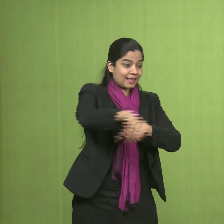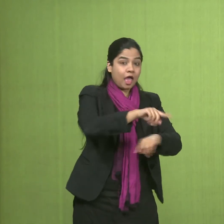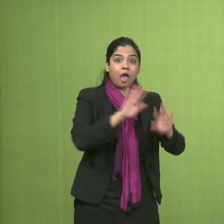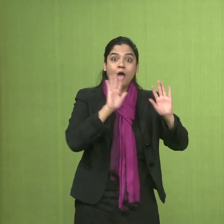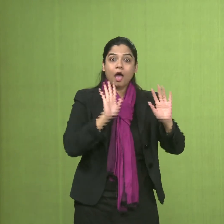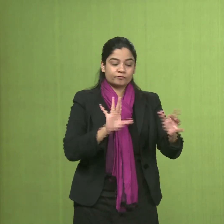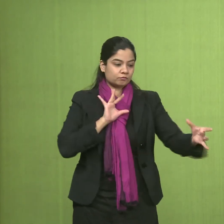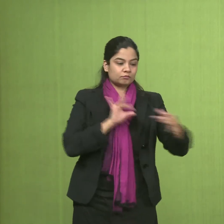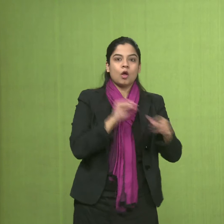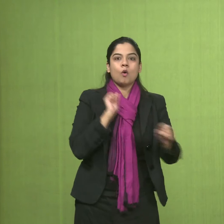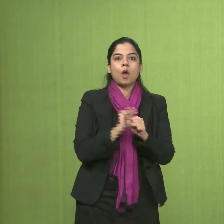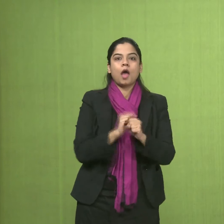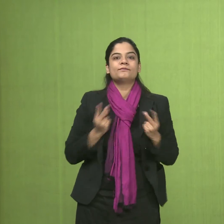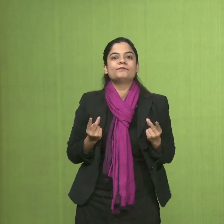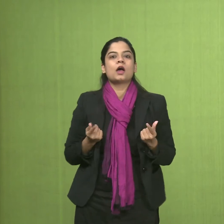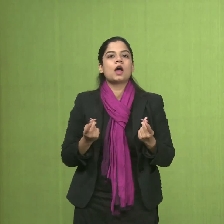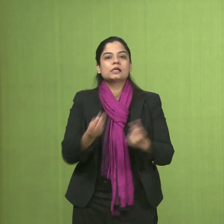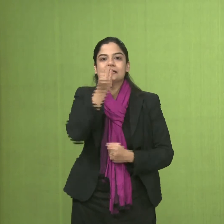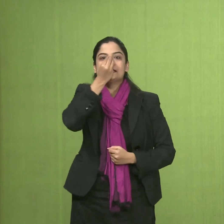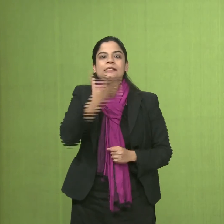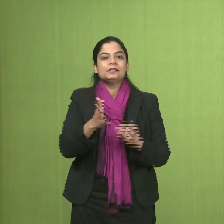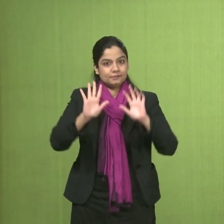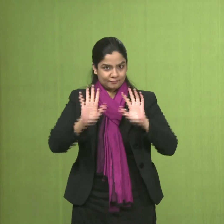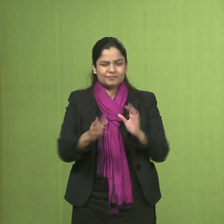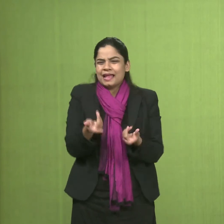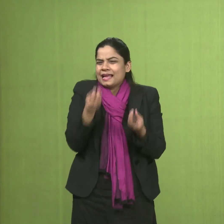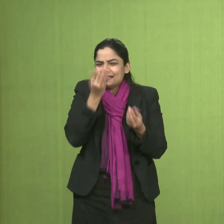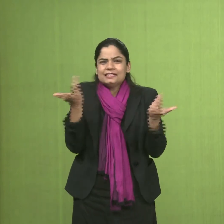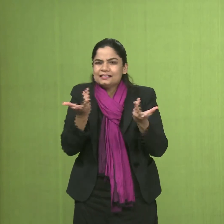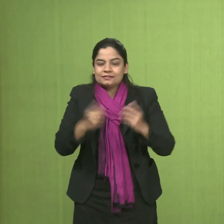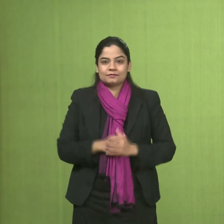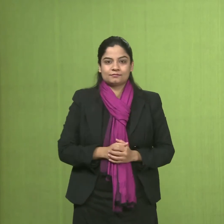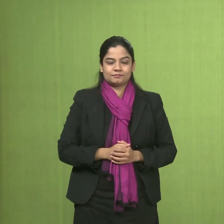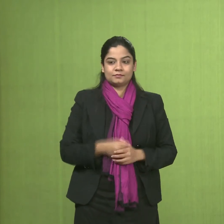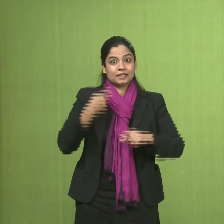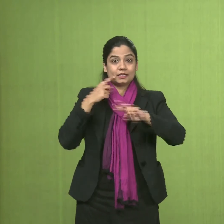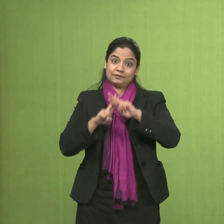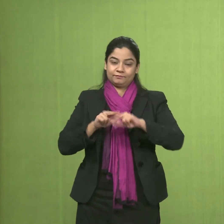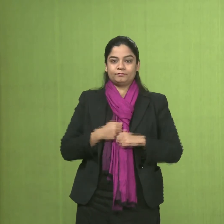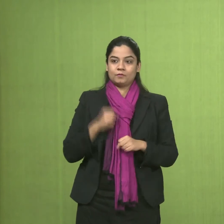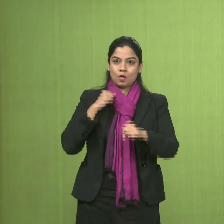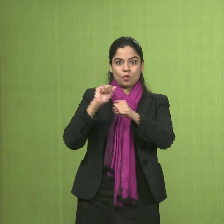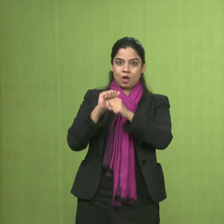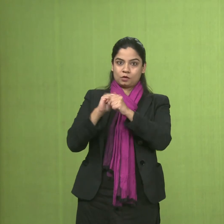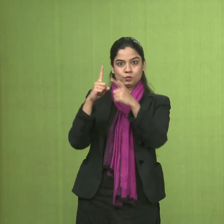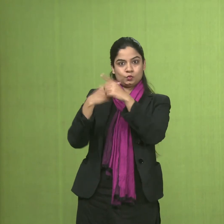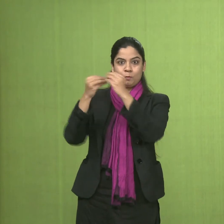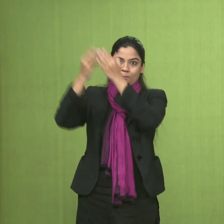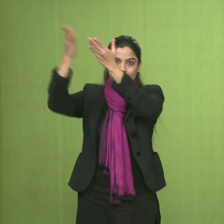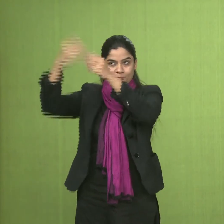Anything that is helping us in doing our work, that is aiding us in doing our work, is called an equipment. For